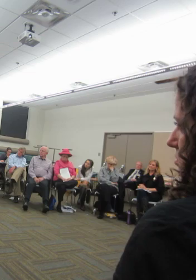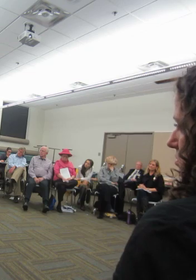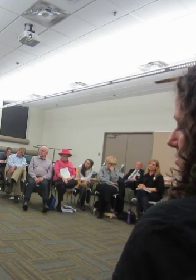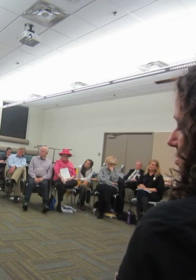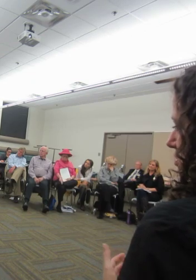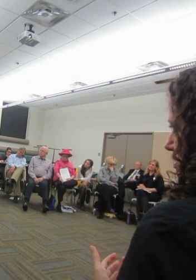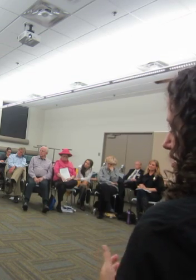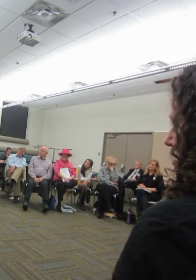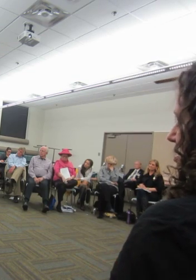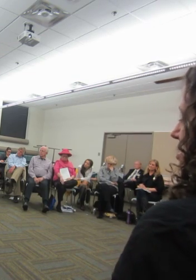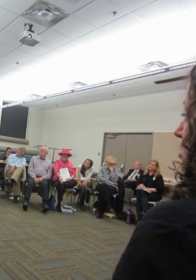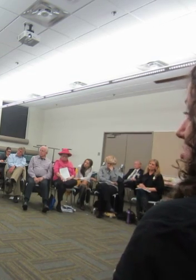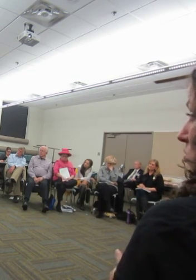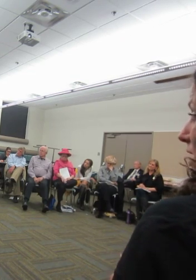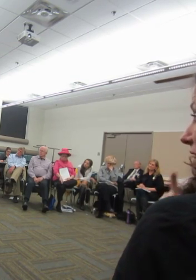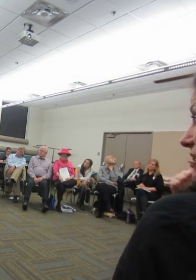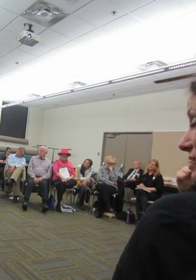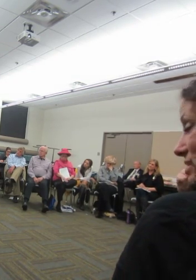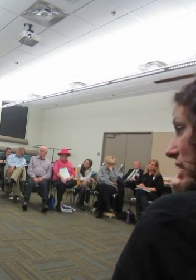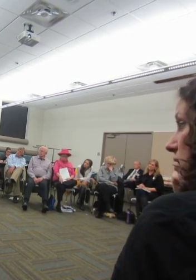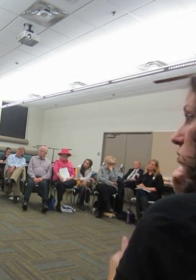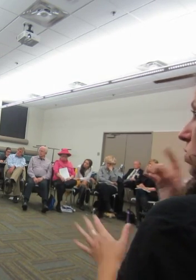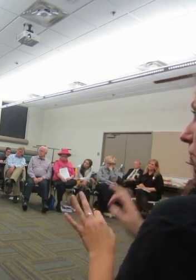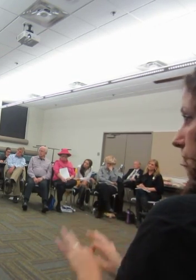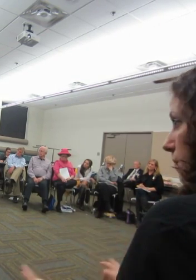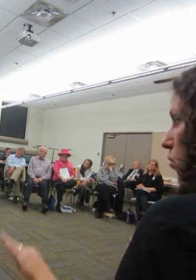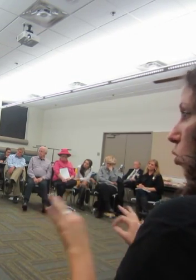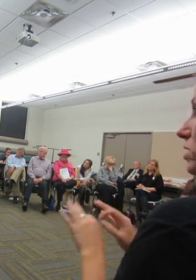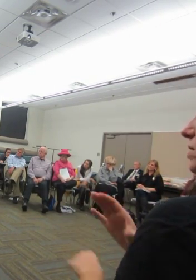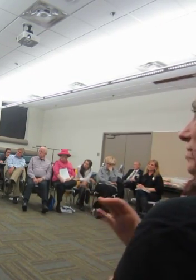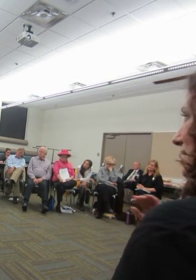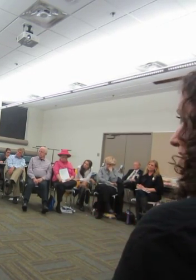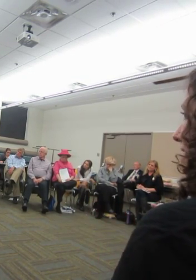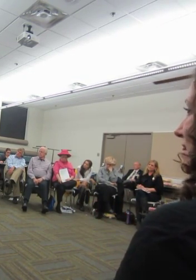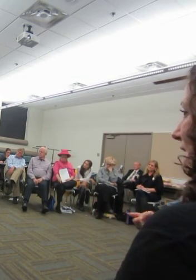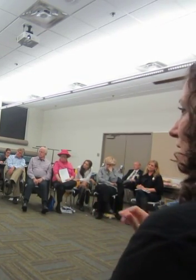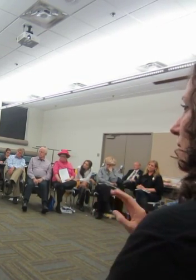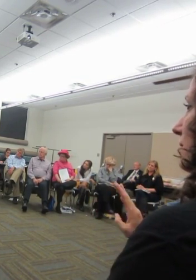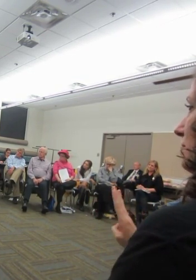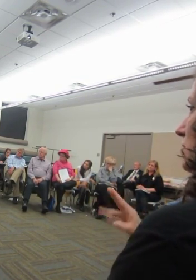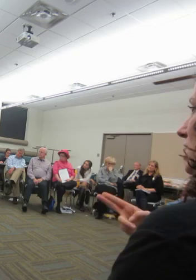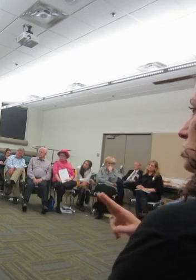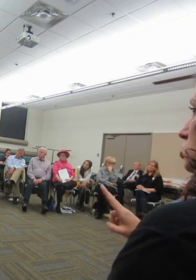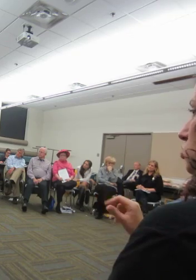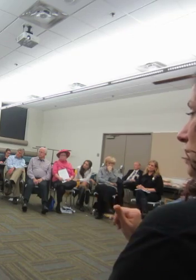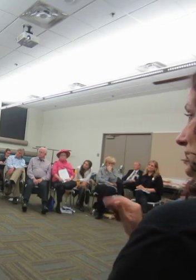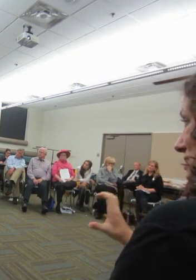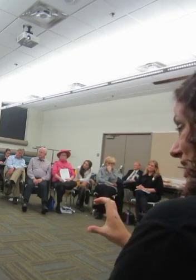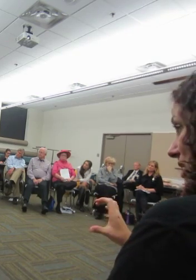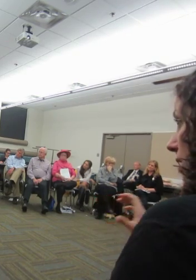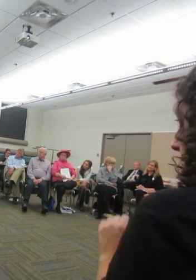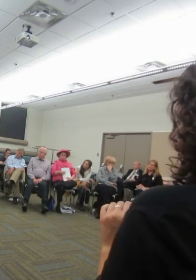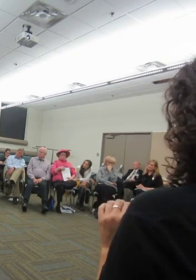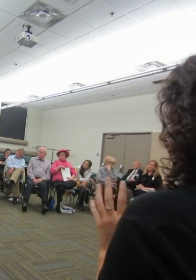that when an important committee like the BHUAC meets in